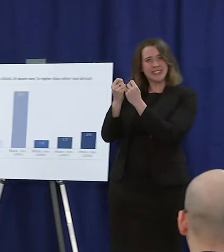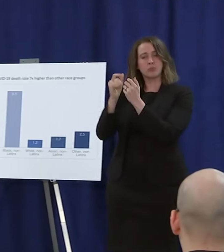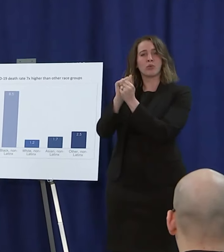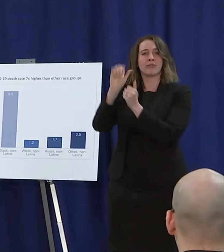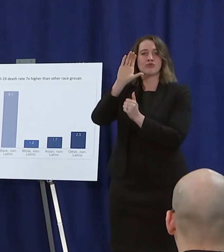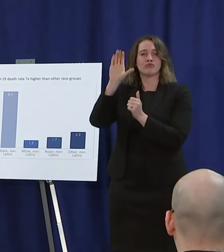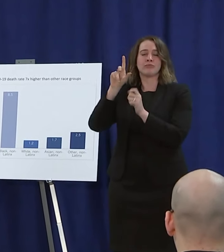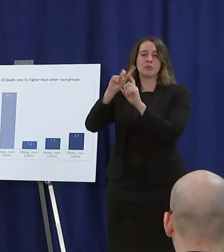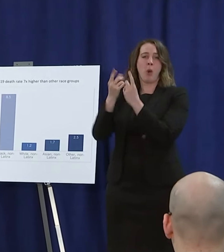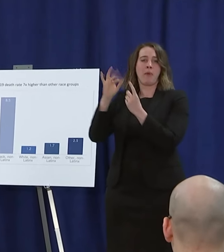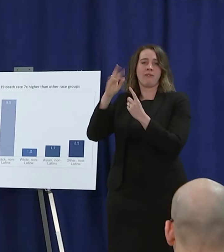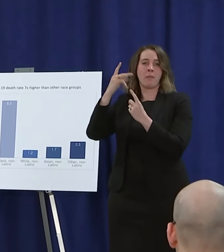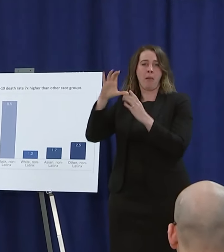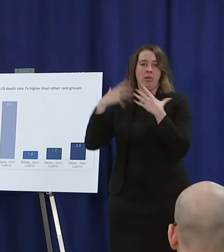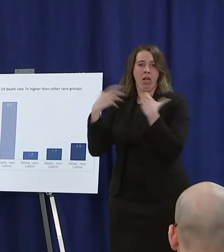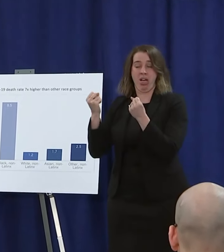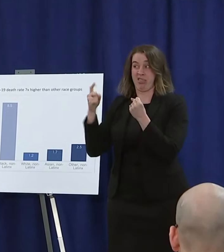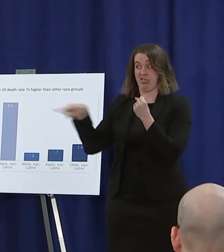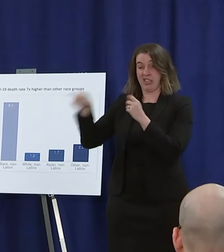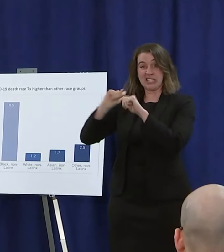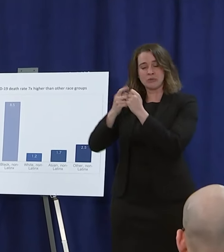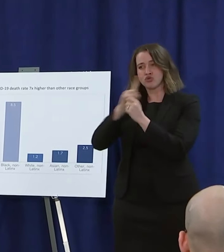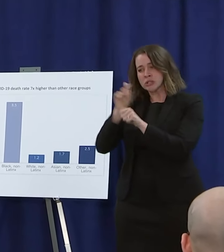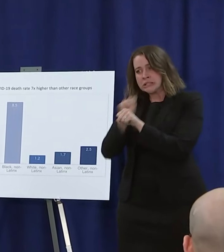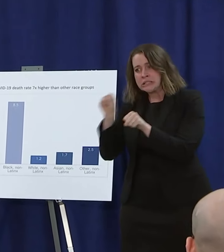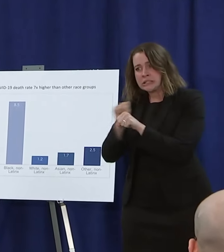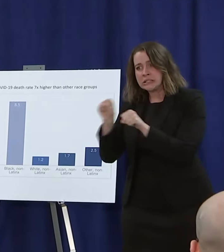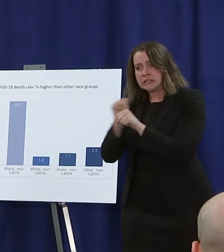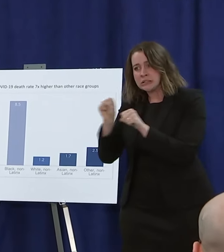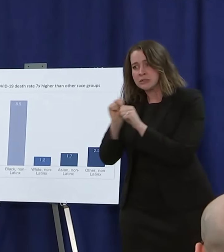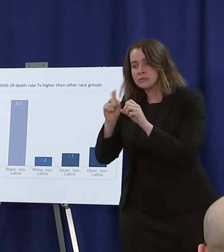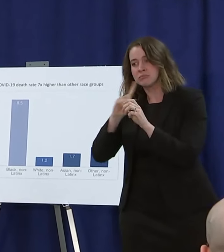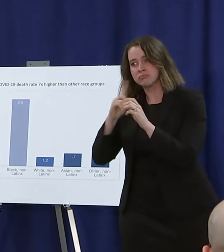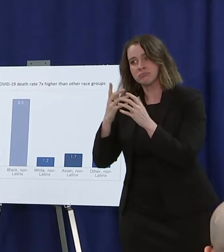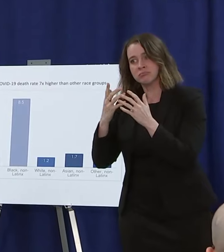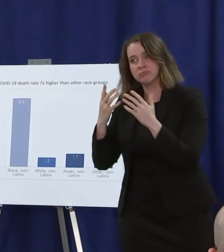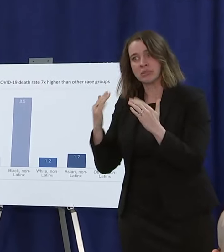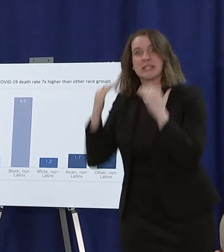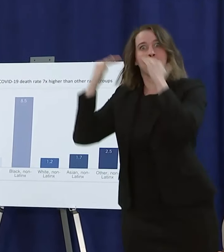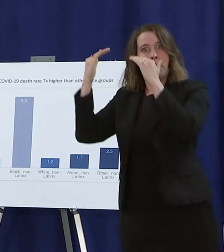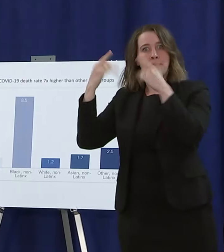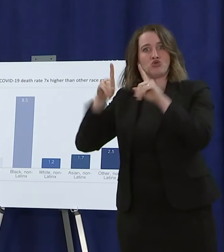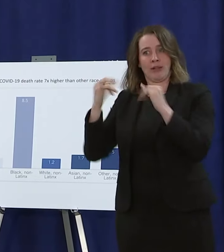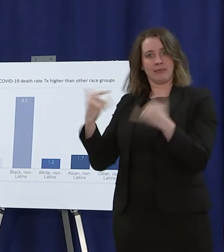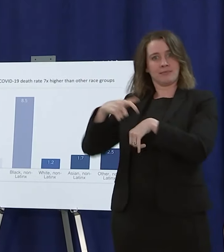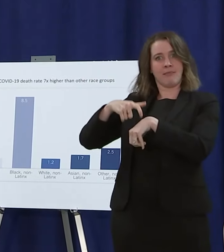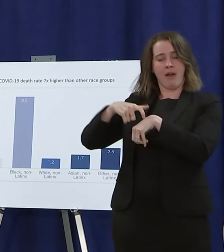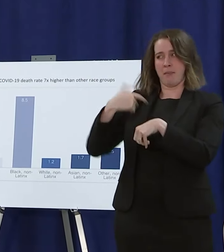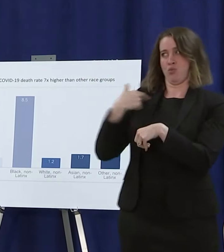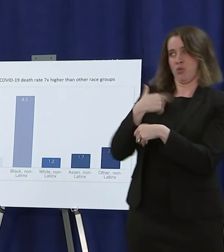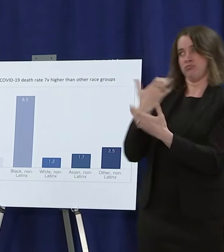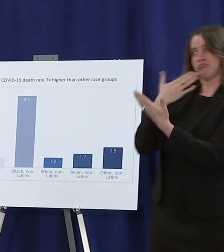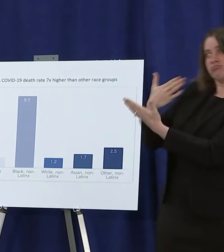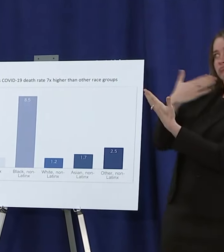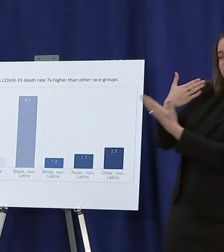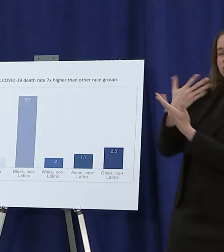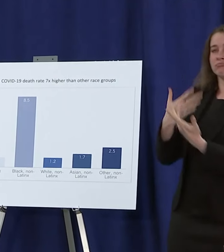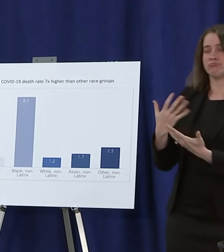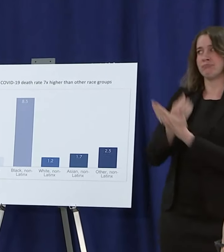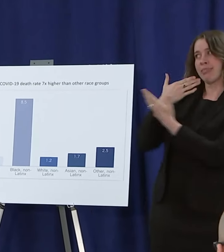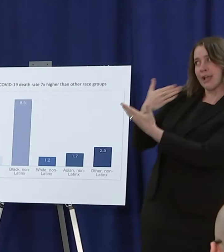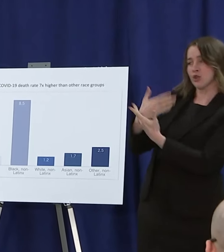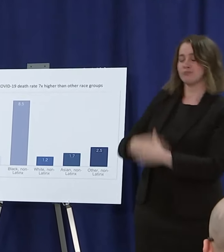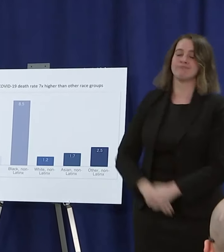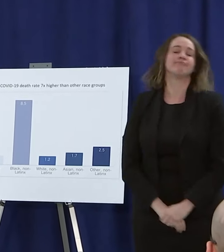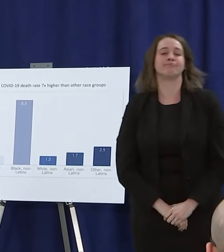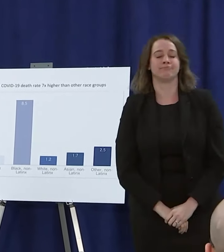Health. They have all stepped up in an amazing way during this time. We owe them all a debt of gratitude, so thank you.